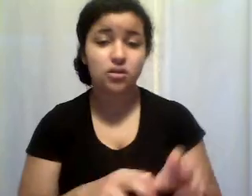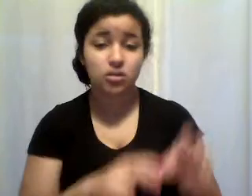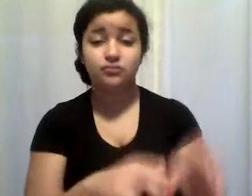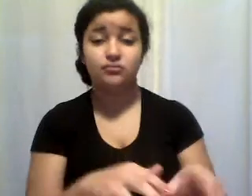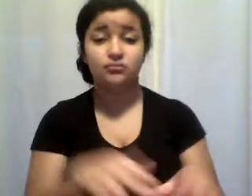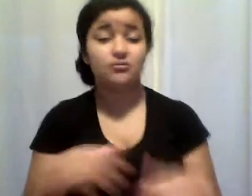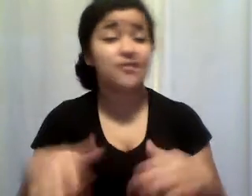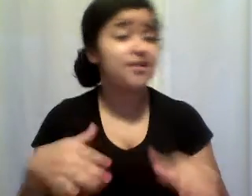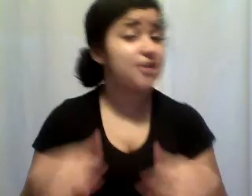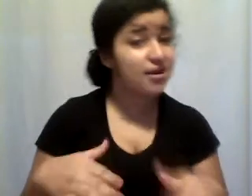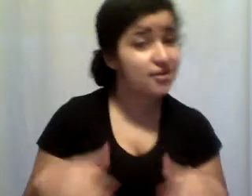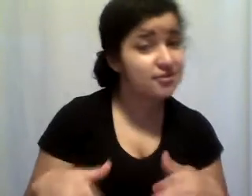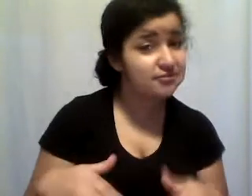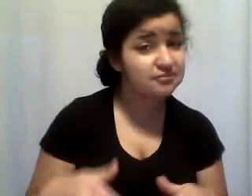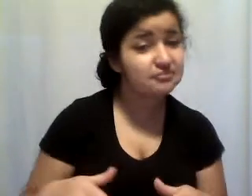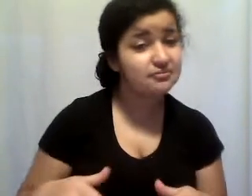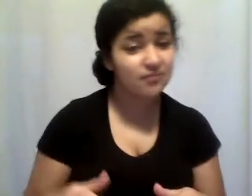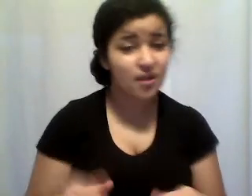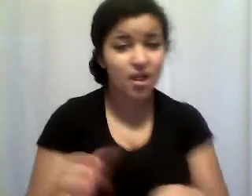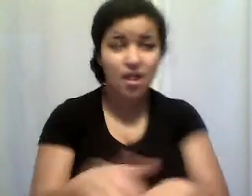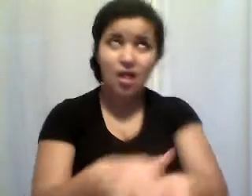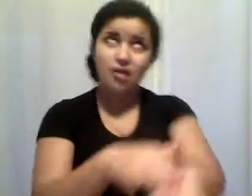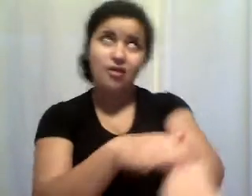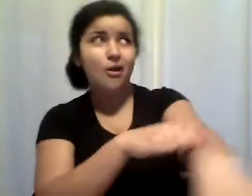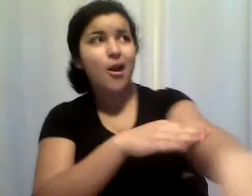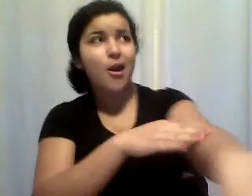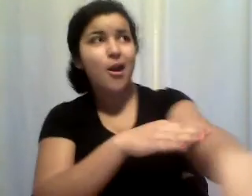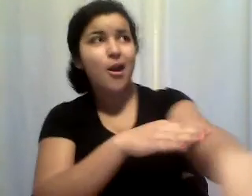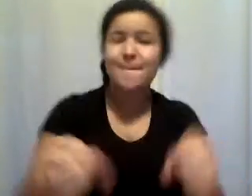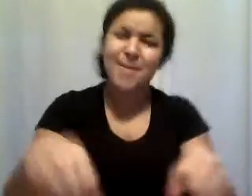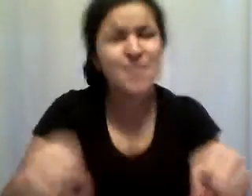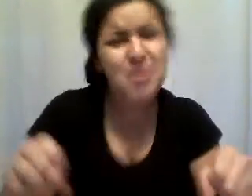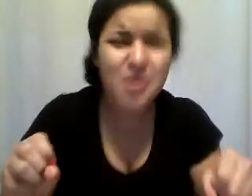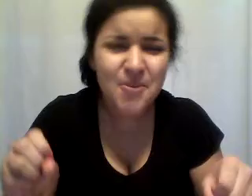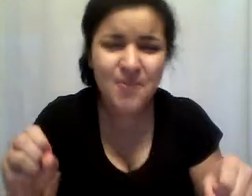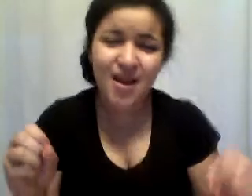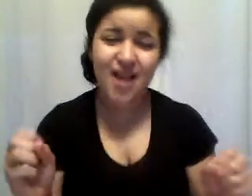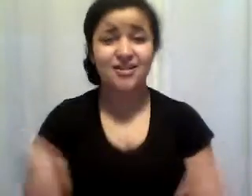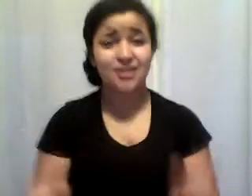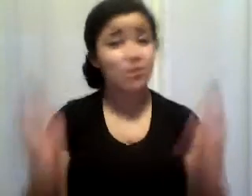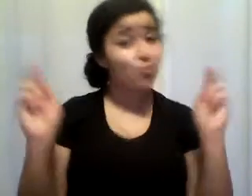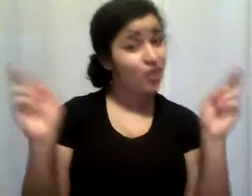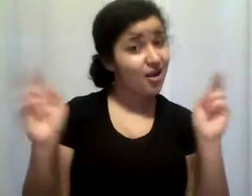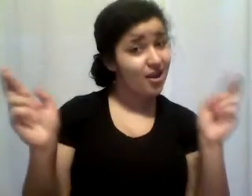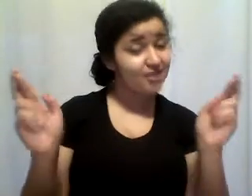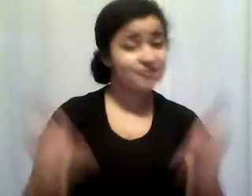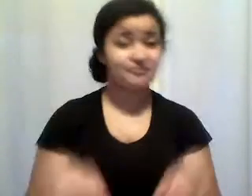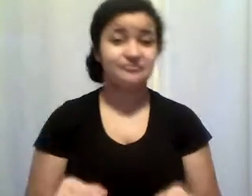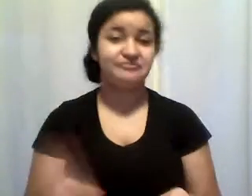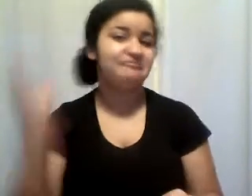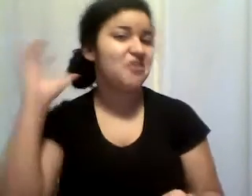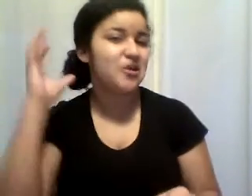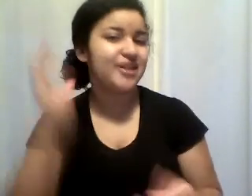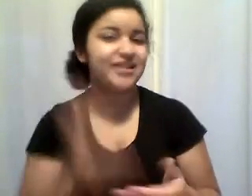seat, a hitchhike I take a long, long ride on my motorbike I tell I'm ready, crazy